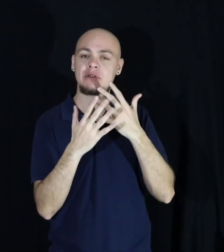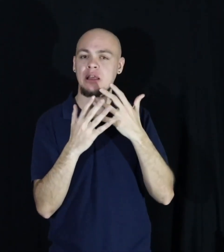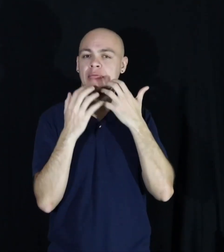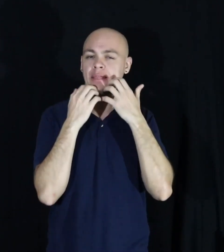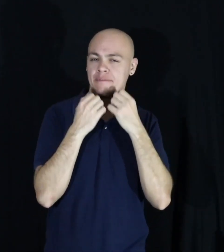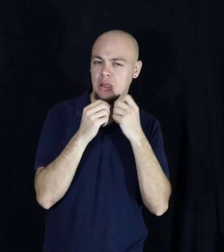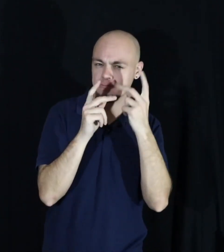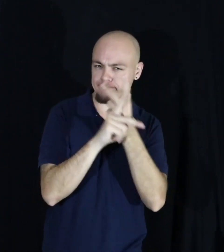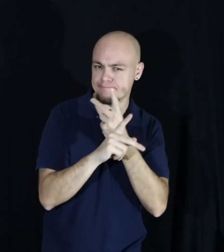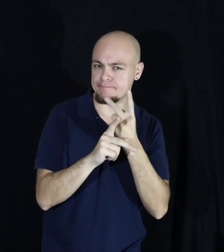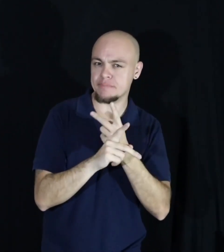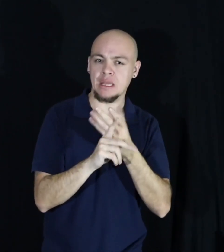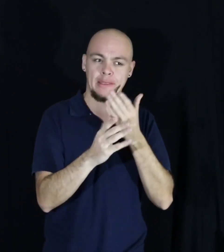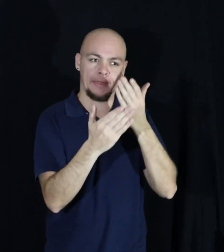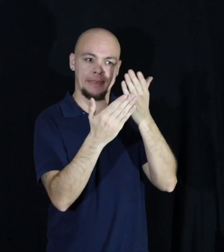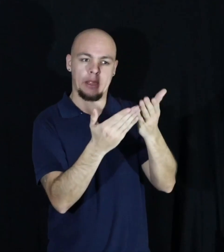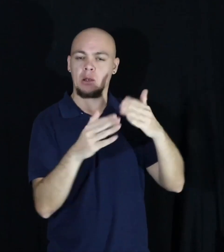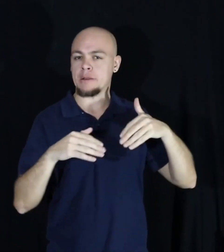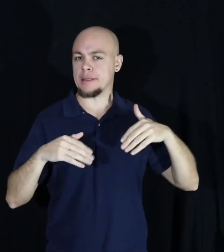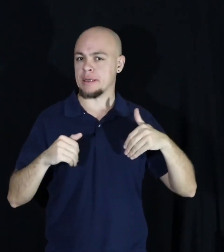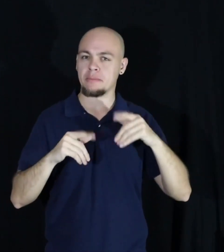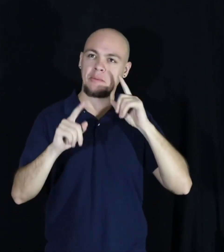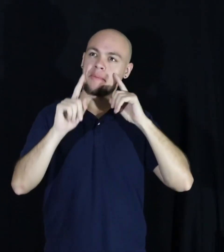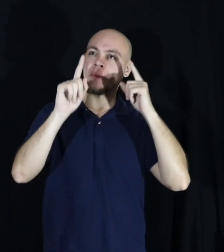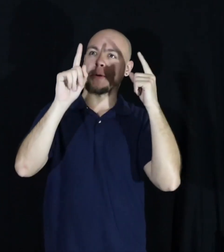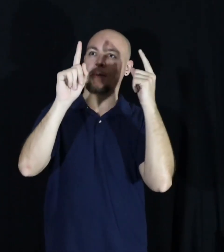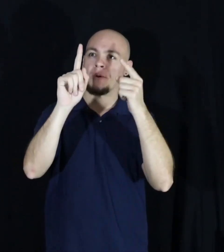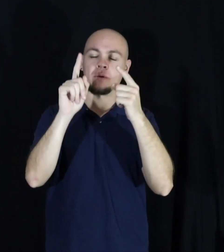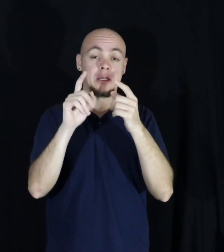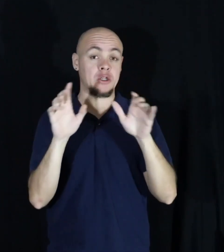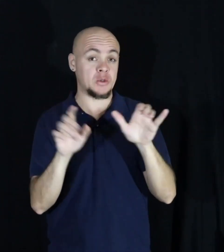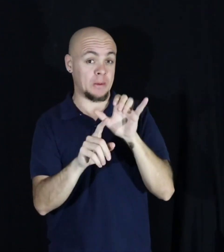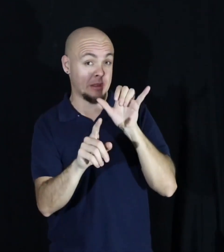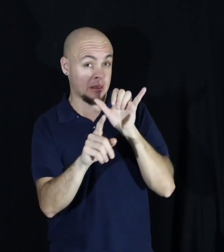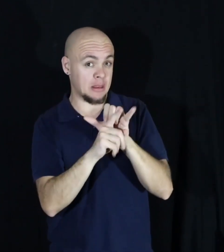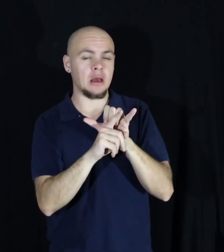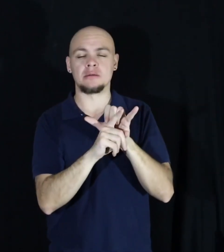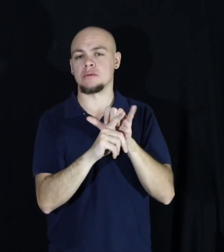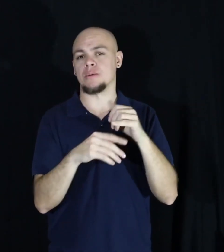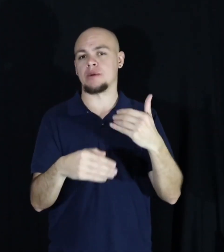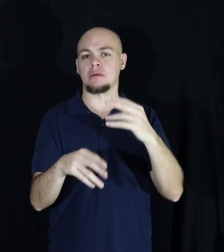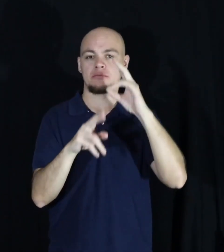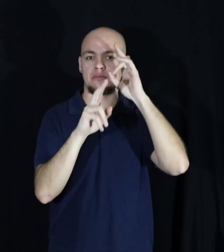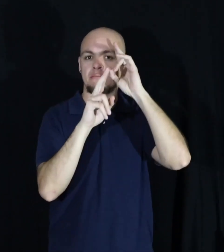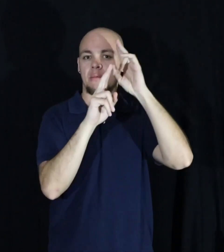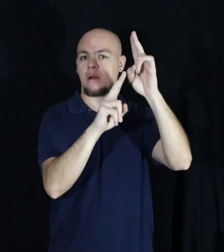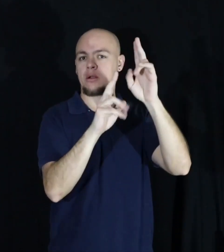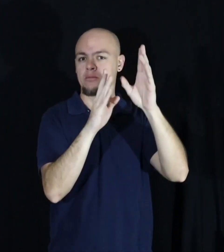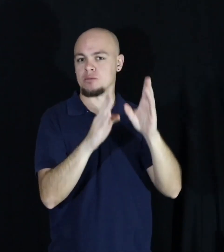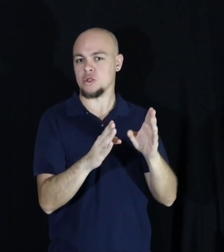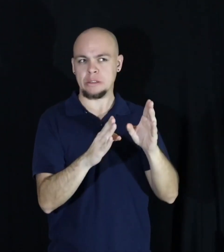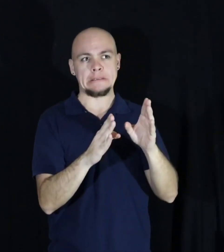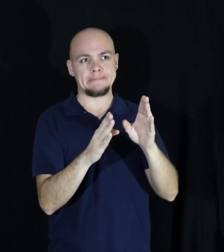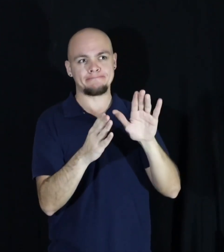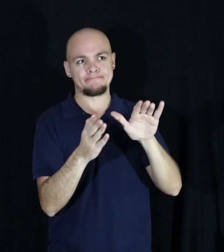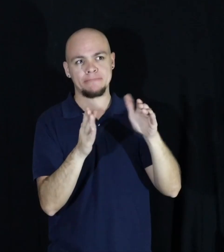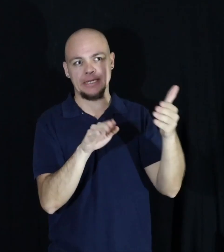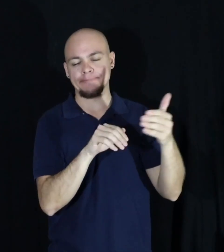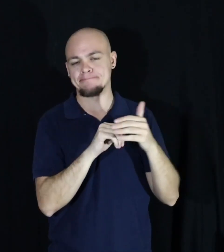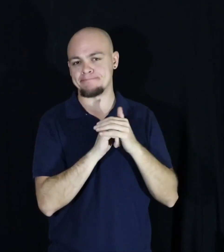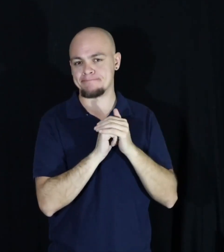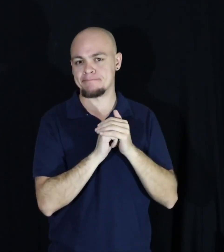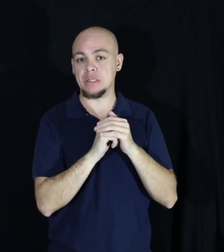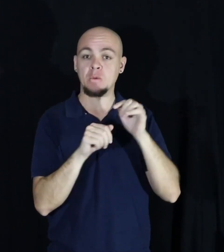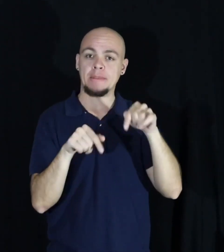You may not be there yet, but make it a goal. In doing so, it is the greatest way to honor those you are grieving. So